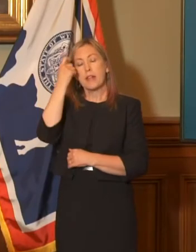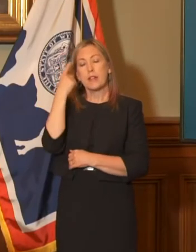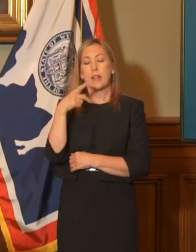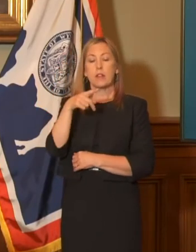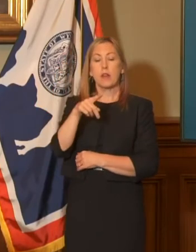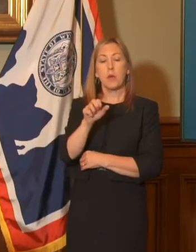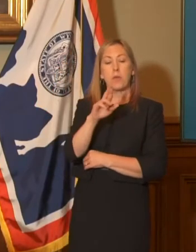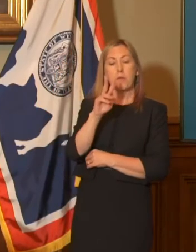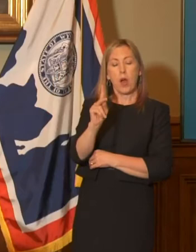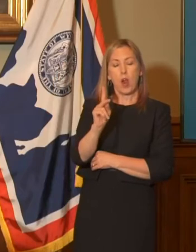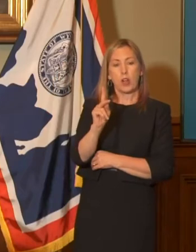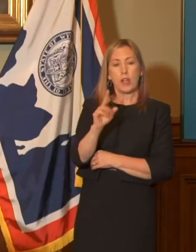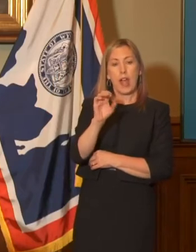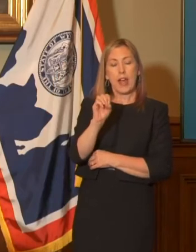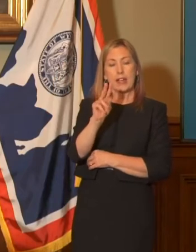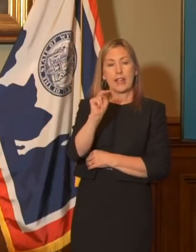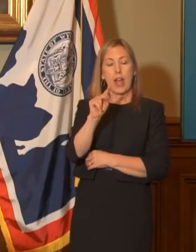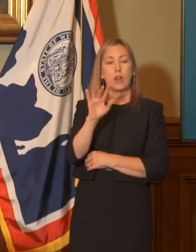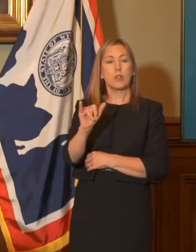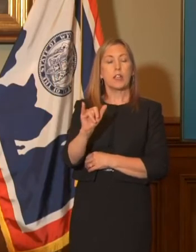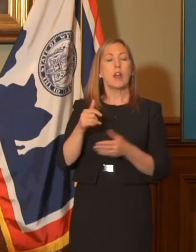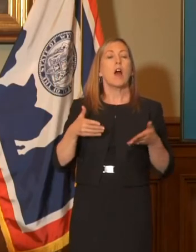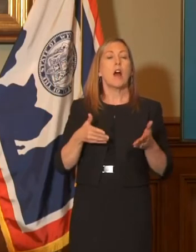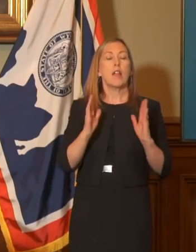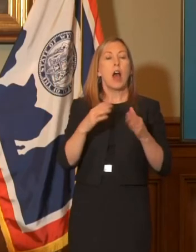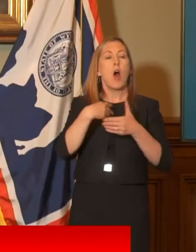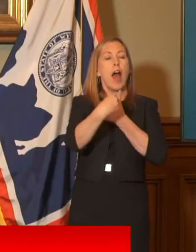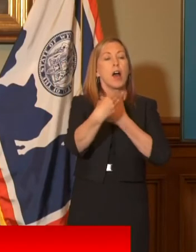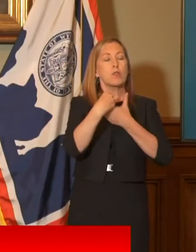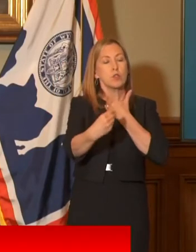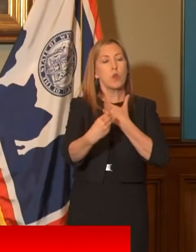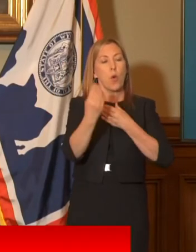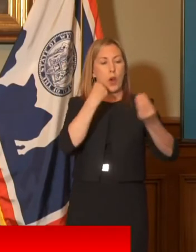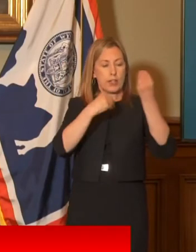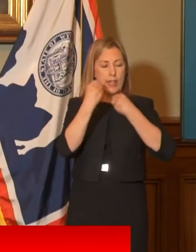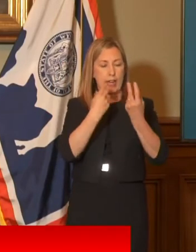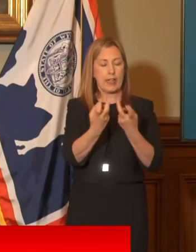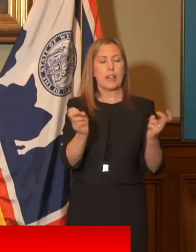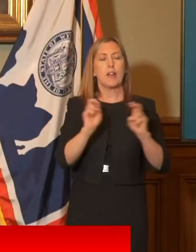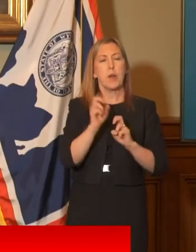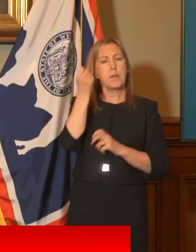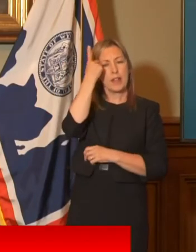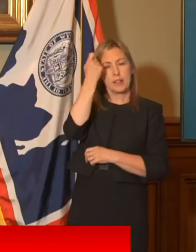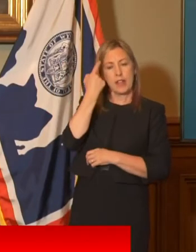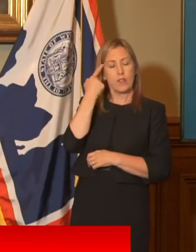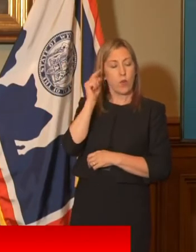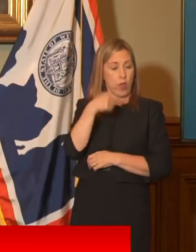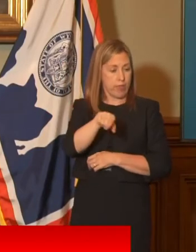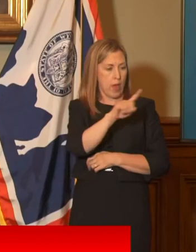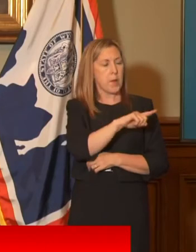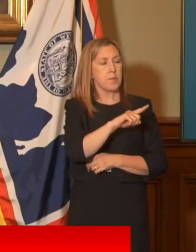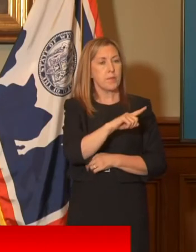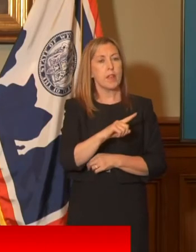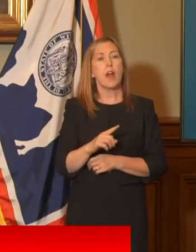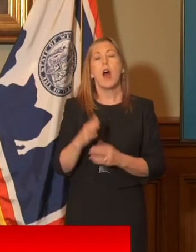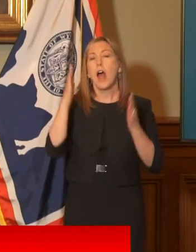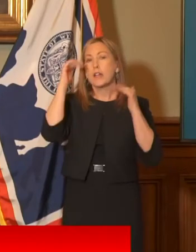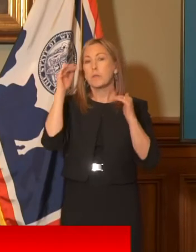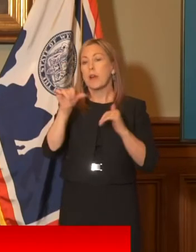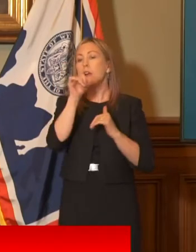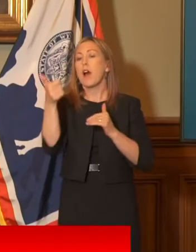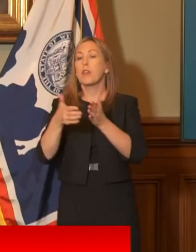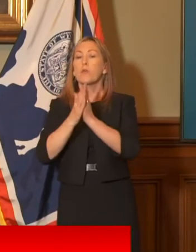County, a small adjustment to allow outdoor dining made sense for them. I expect that there will be other requests that make sense for other